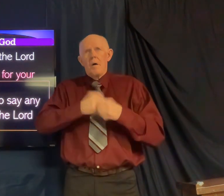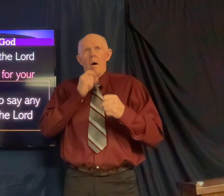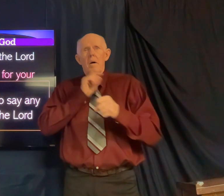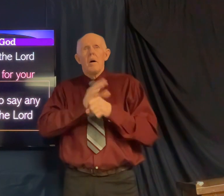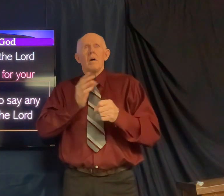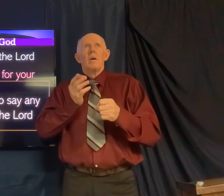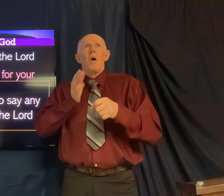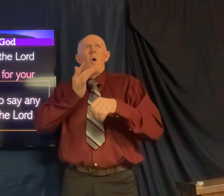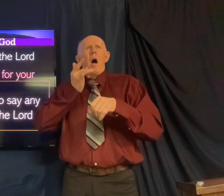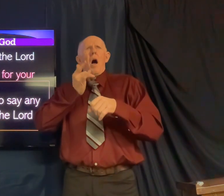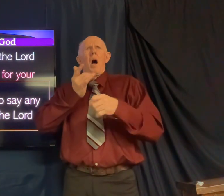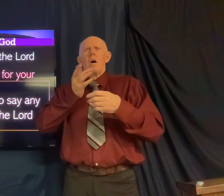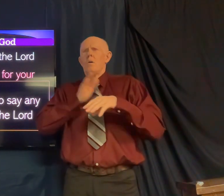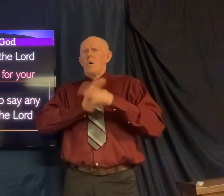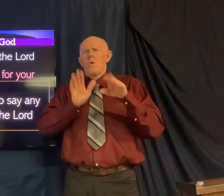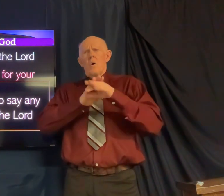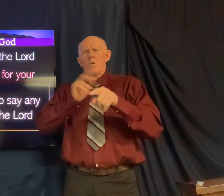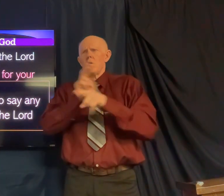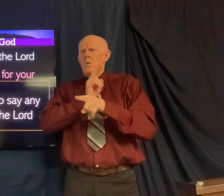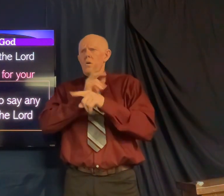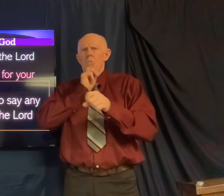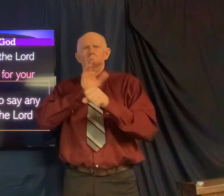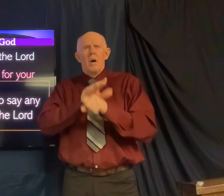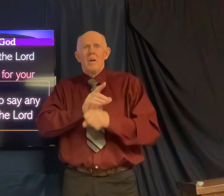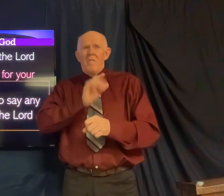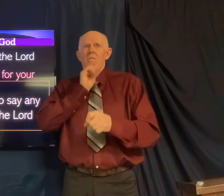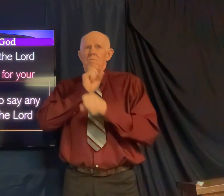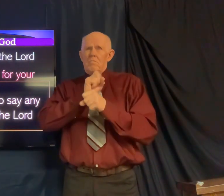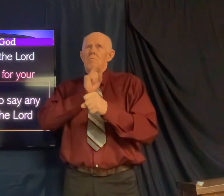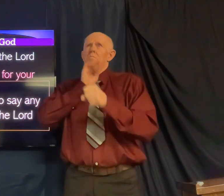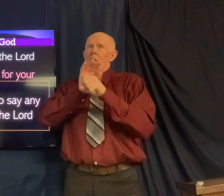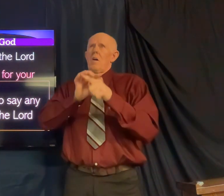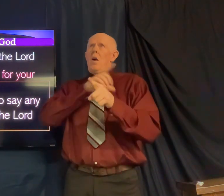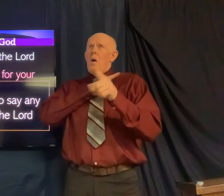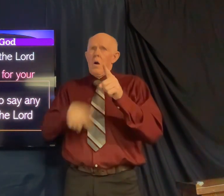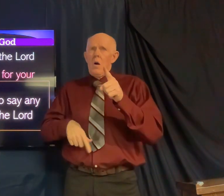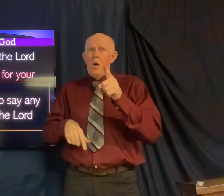I promise I'll go to meetings. Maybe I get sick. Don't use the word promise,